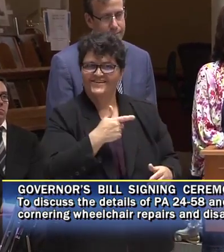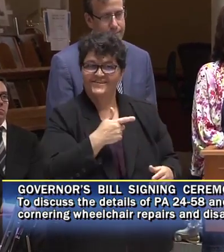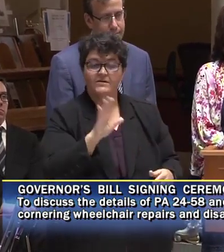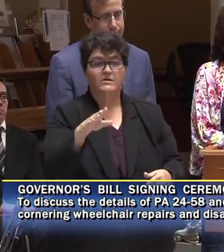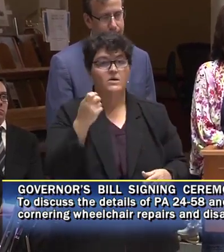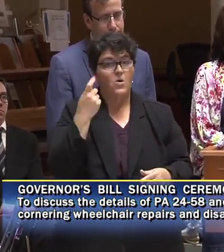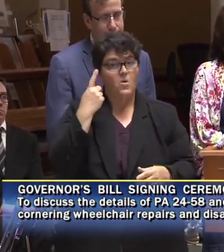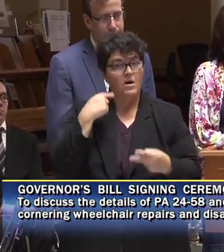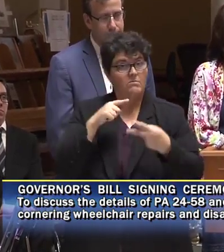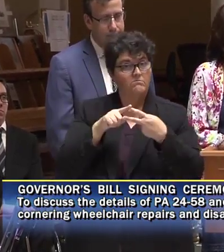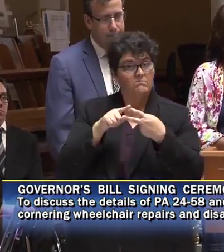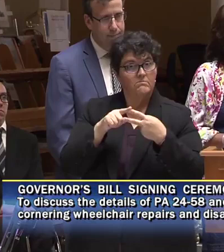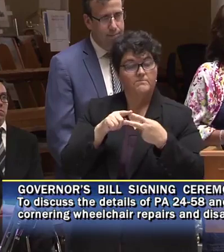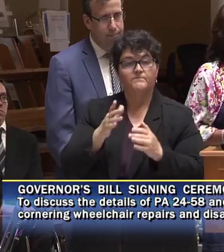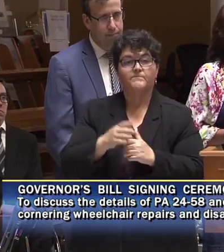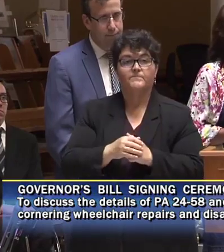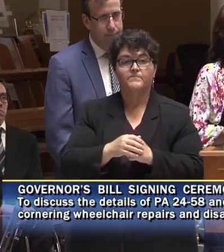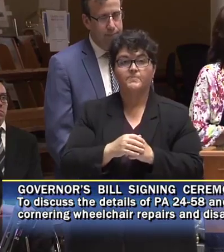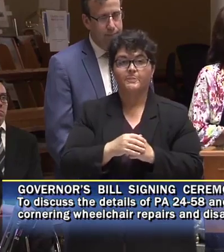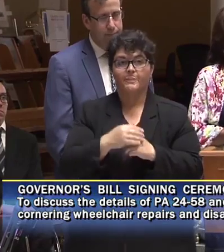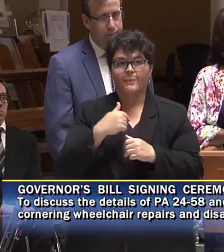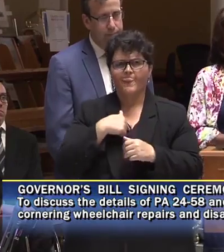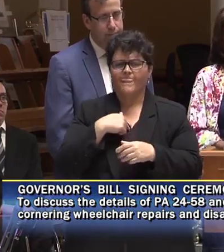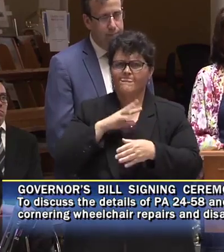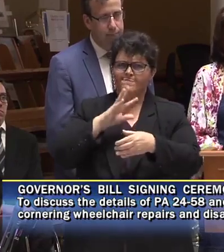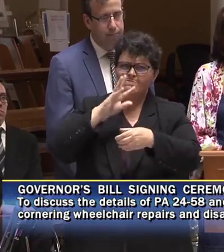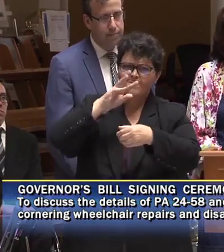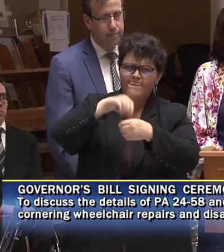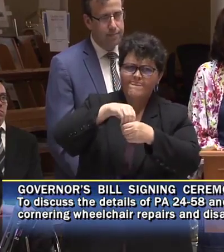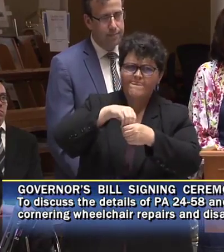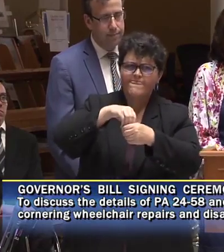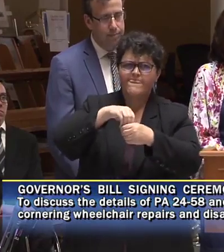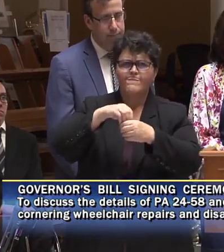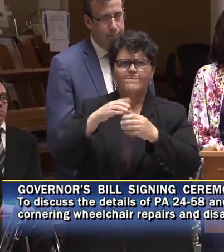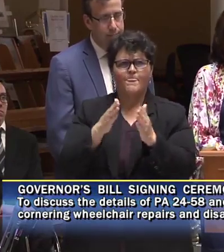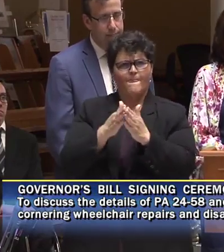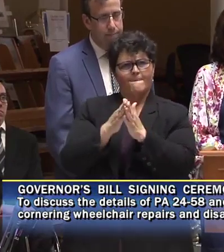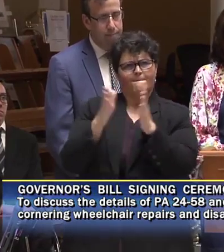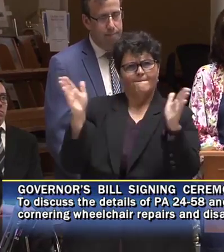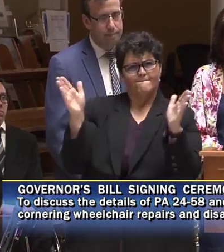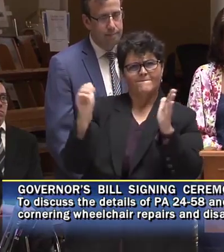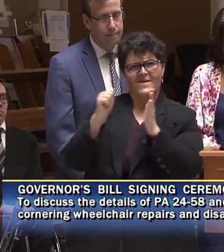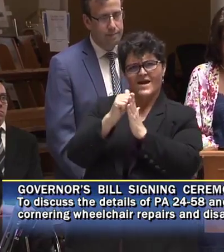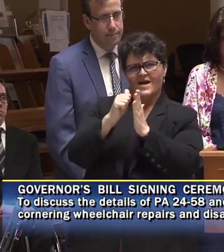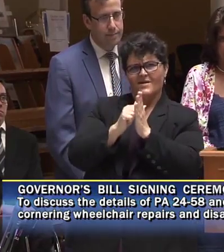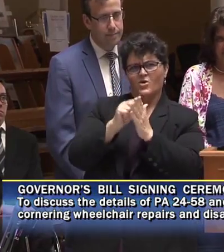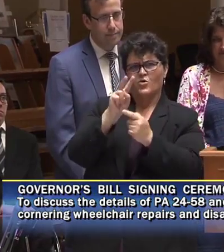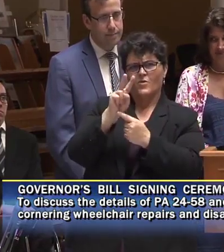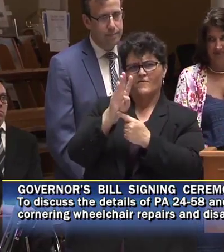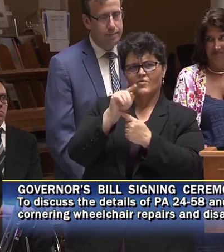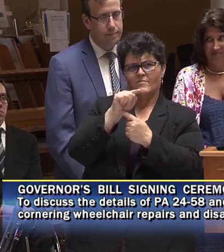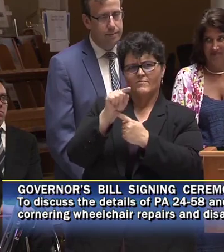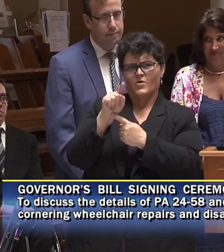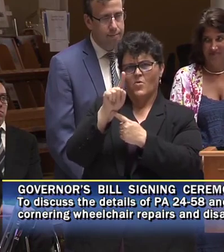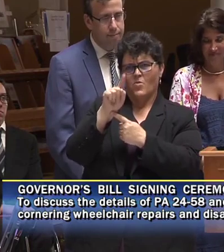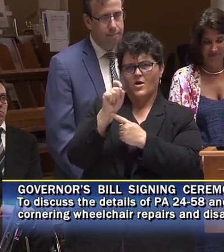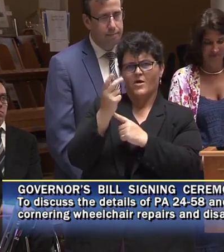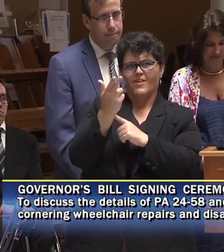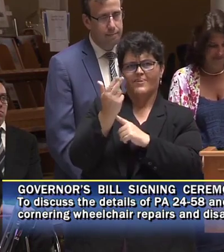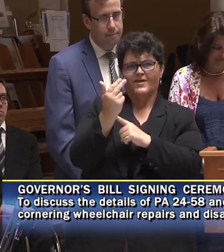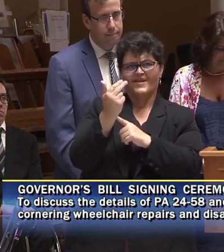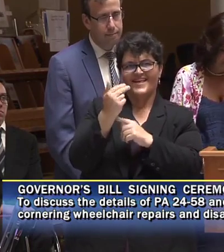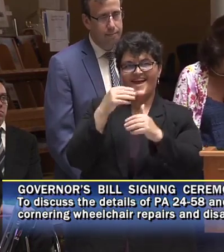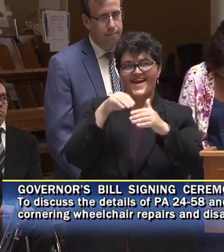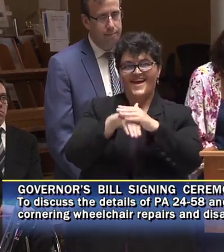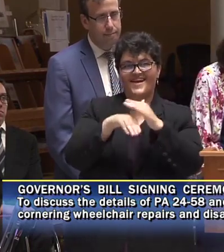had a pretty substantial hand in, and that's Public Act 24-113, having to do with accessible medical diagnostic